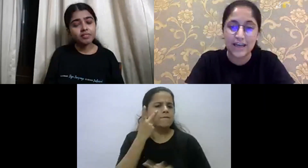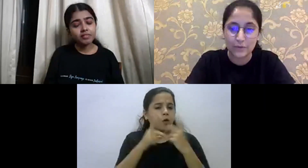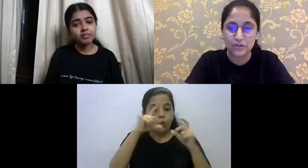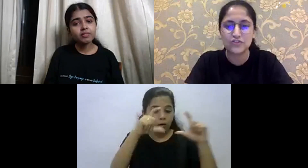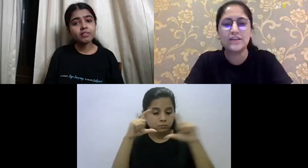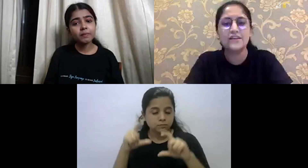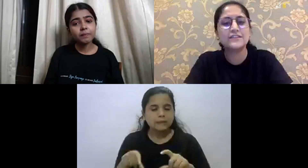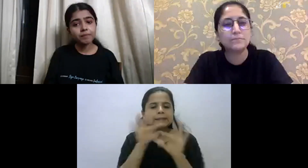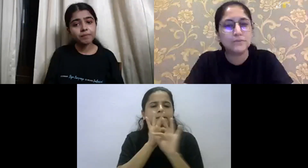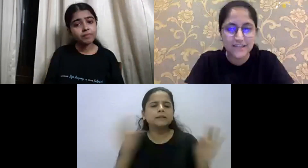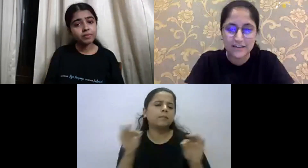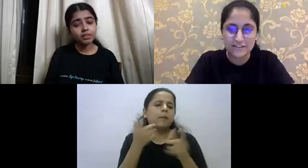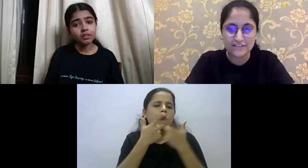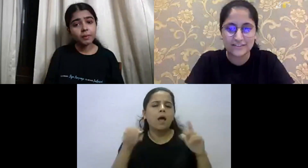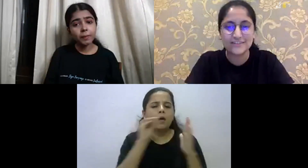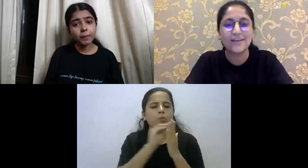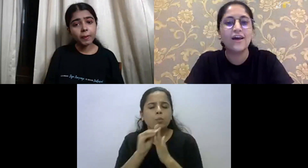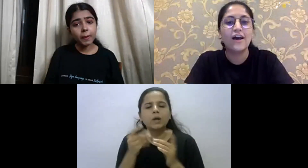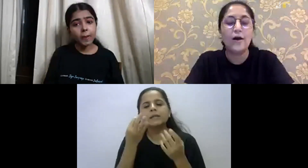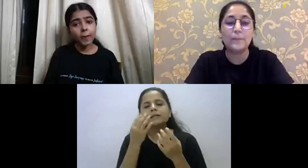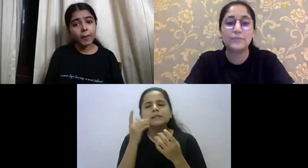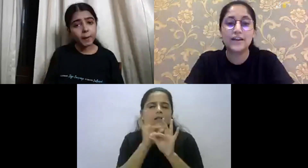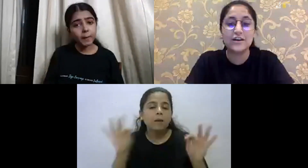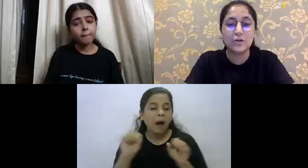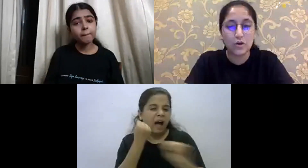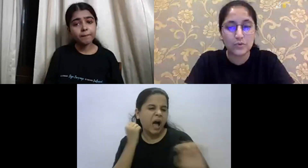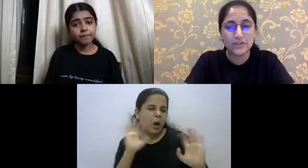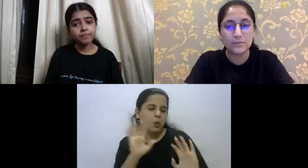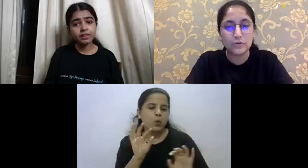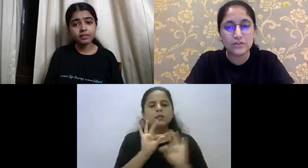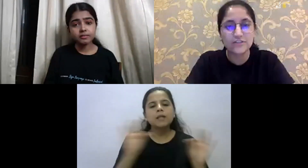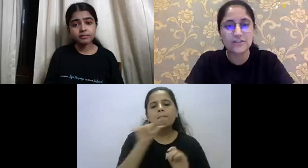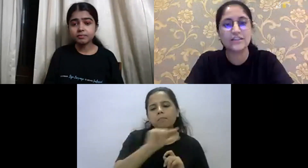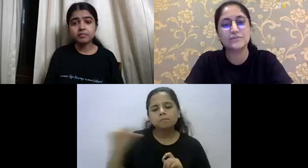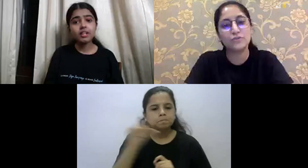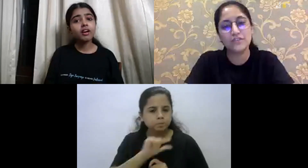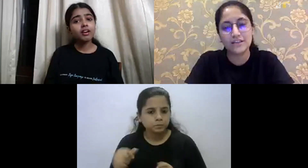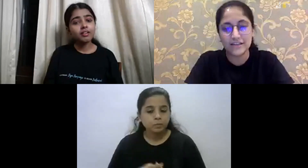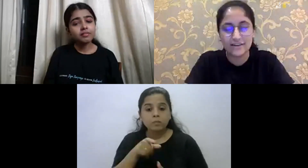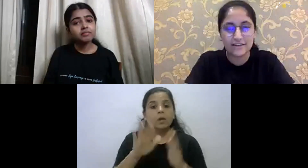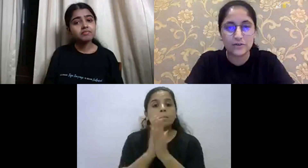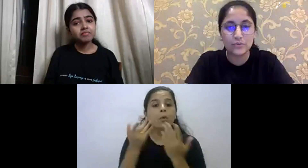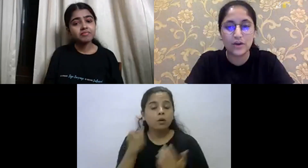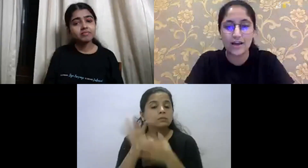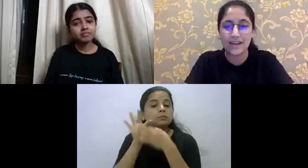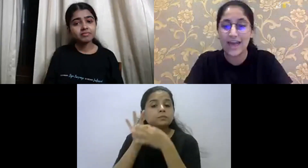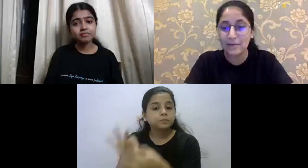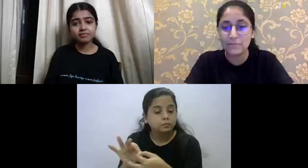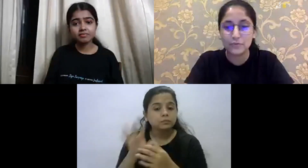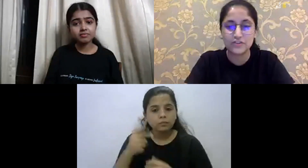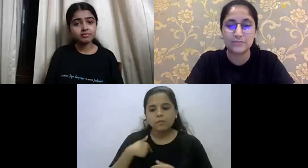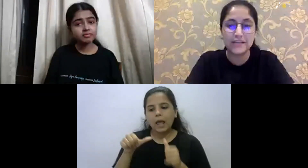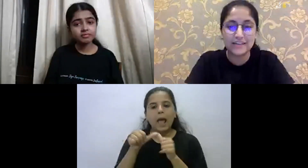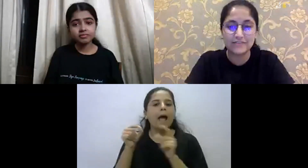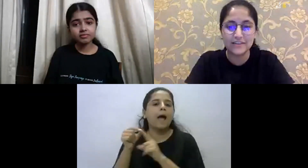simple language, simple sentences. And along with the books, these books are connected to our app,